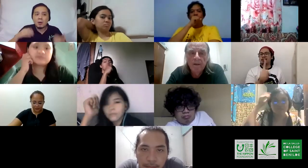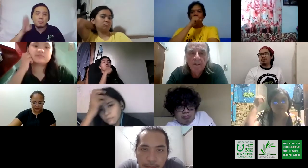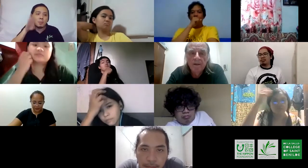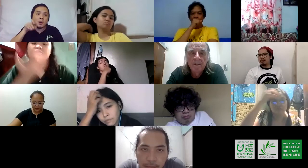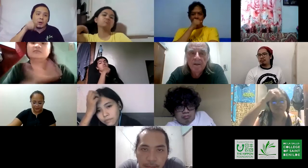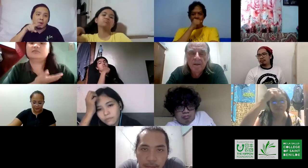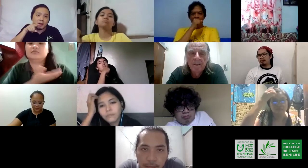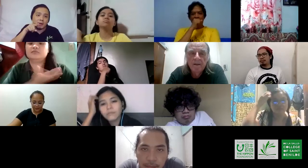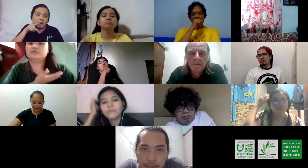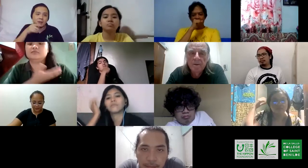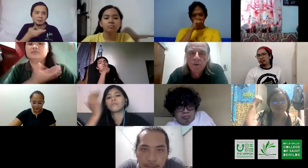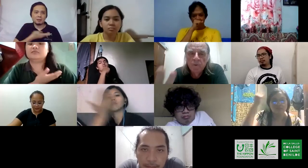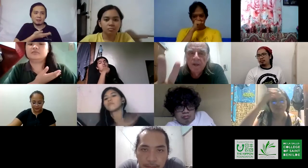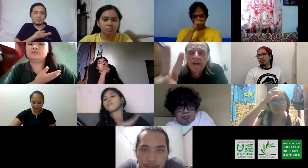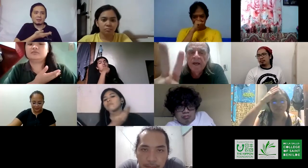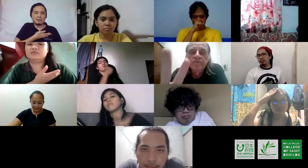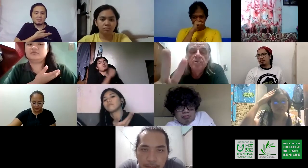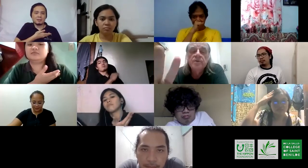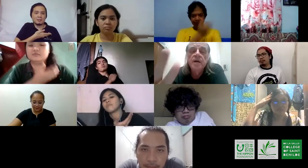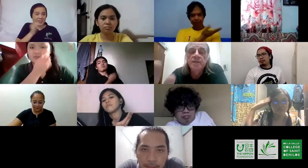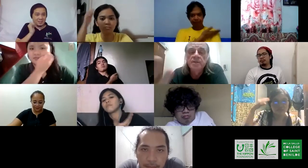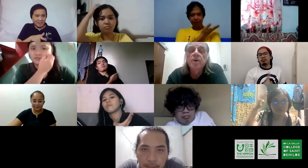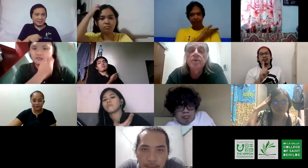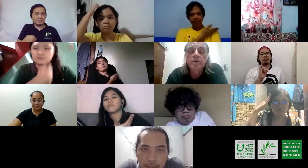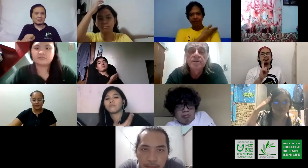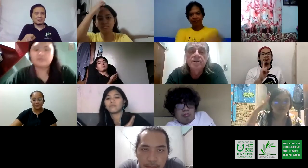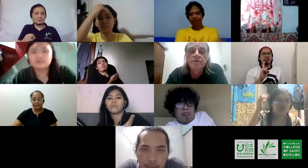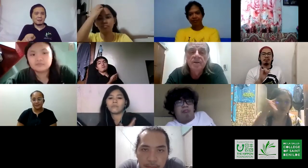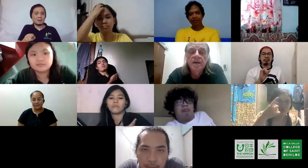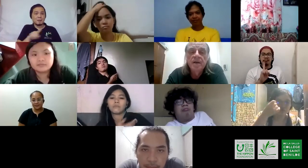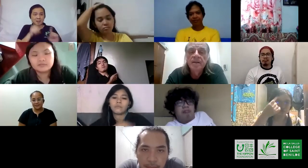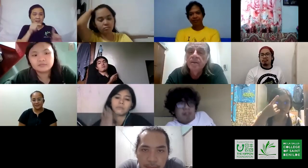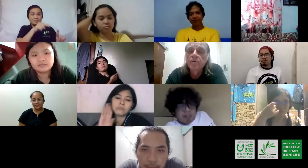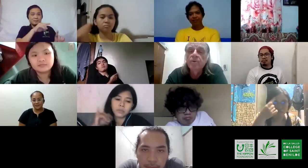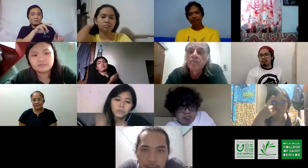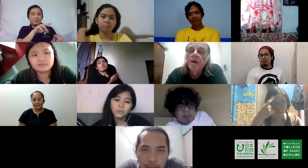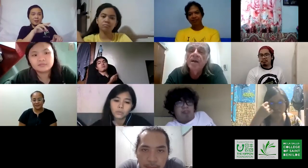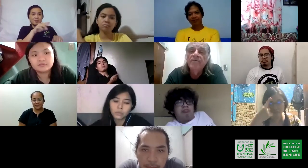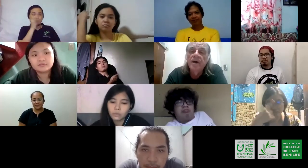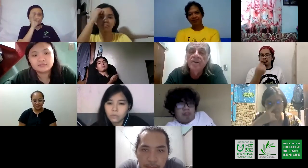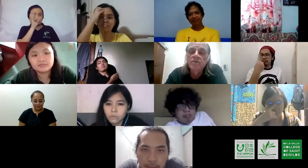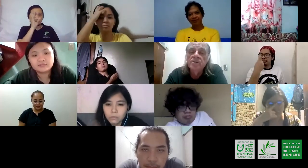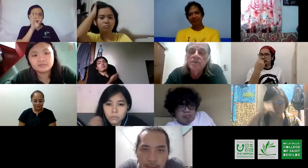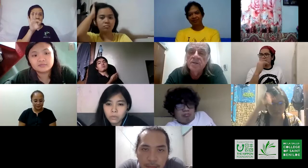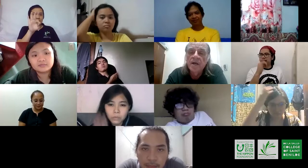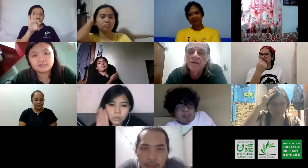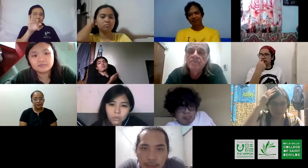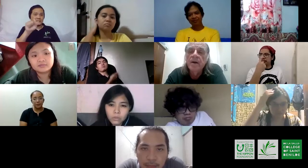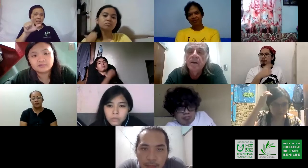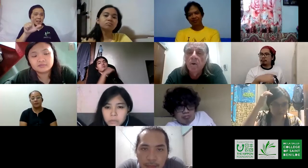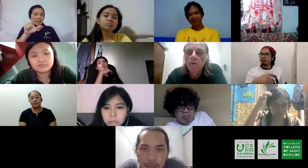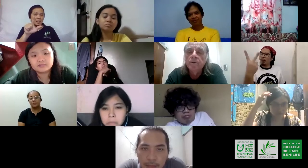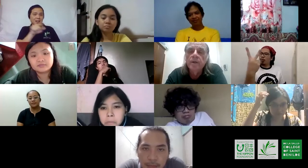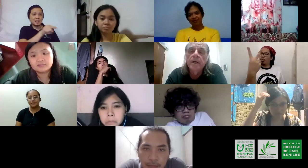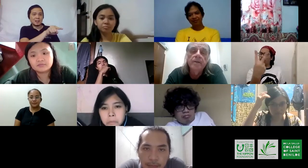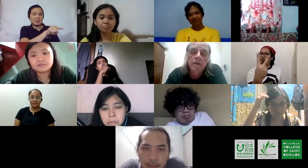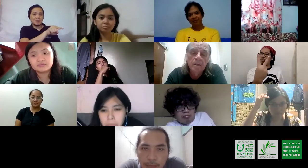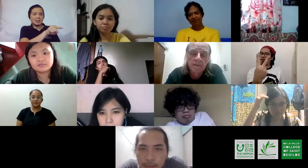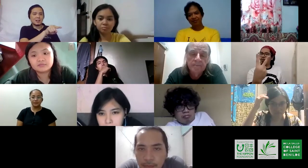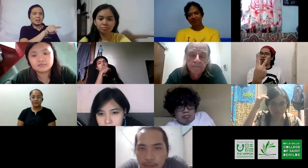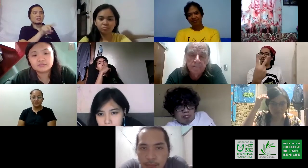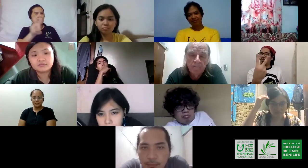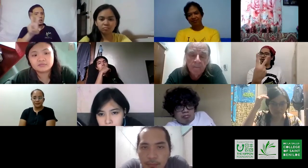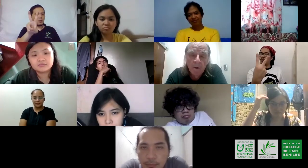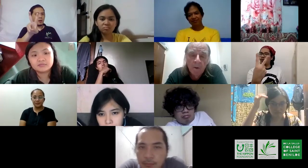Okay, so you really have two signs, brother and sister, and then you can modify those signs by older and